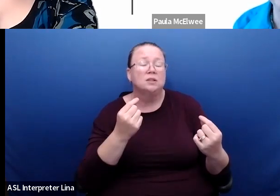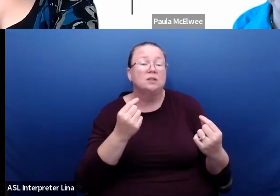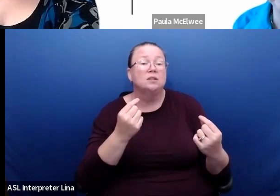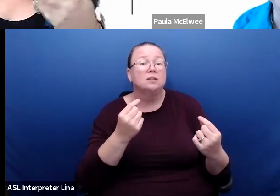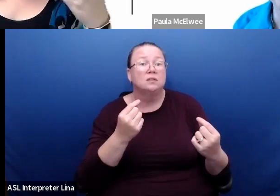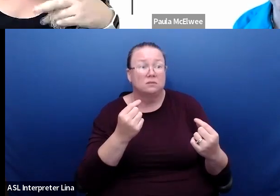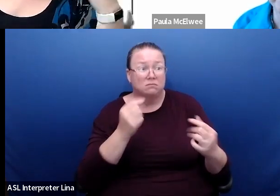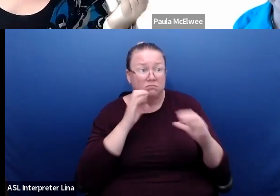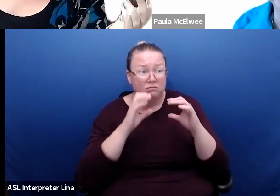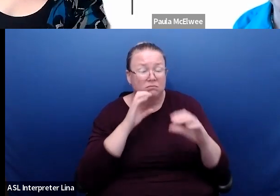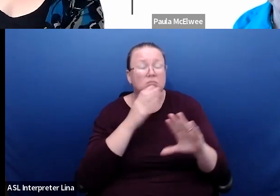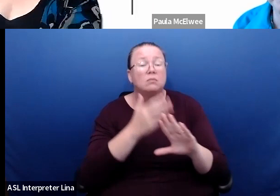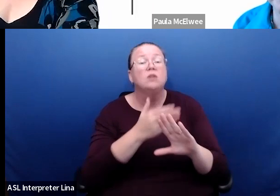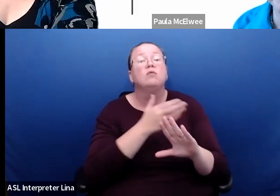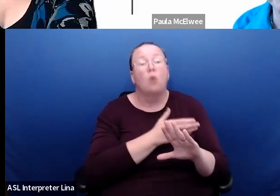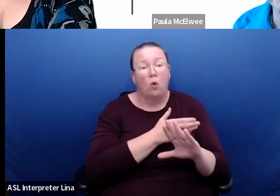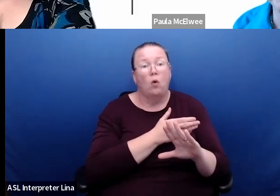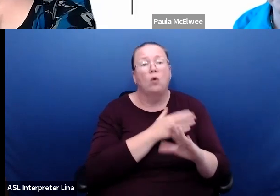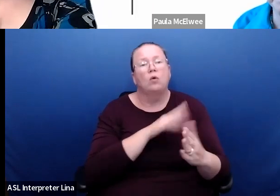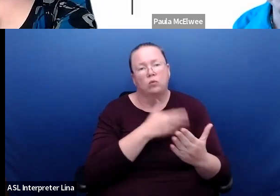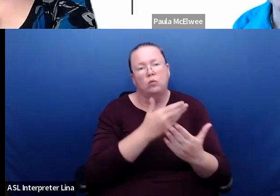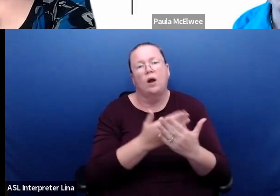have the conversation before it's a crisis.